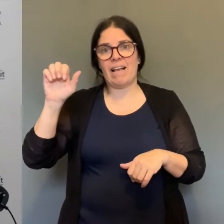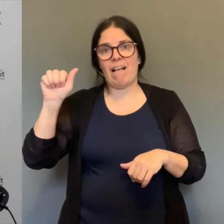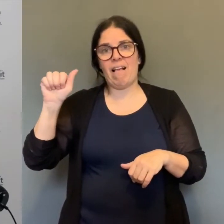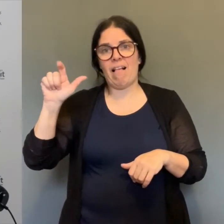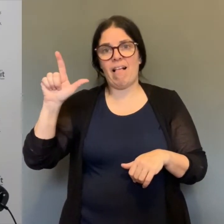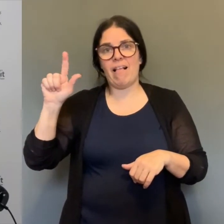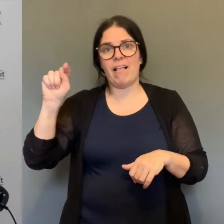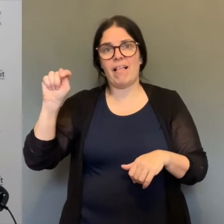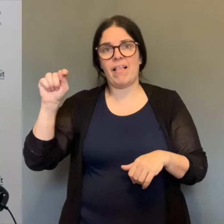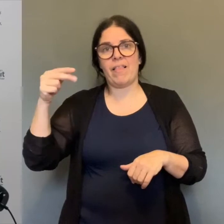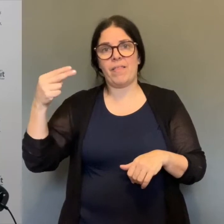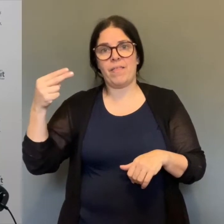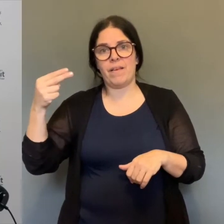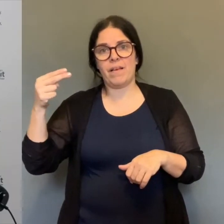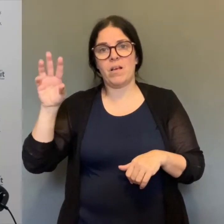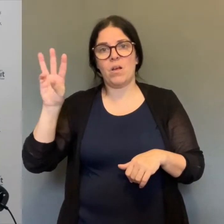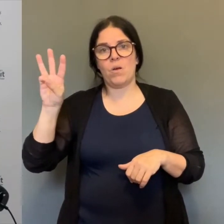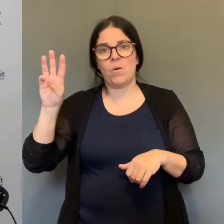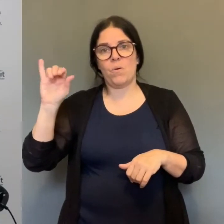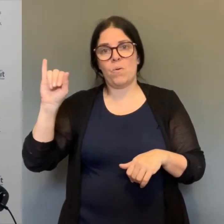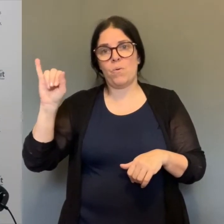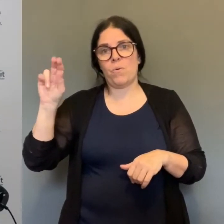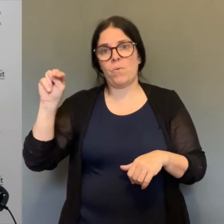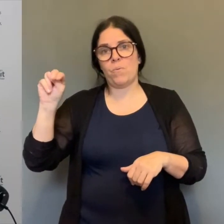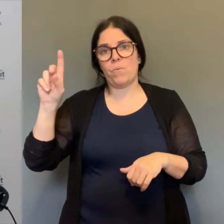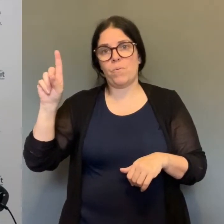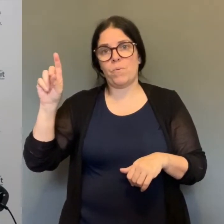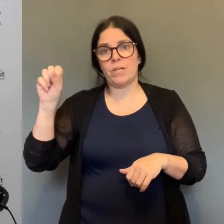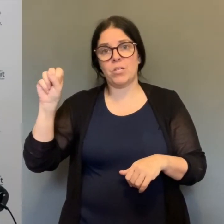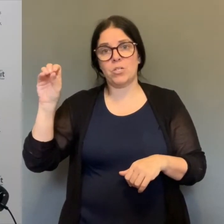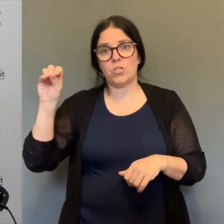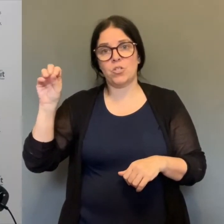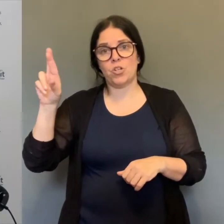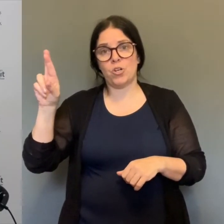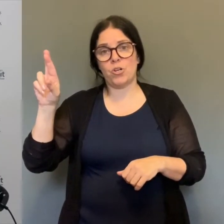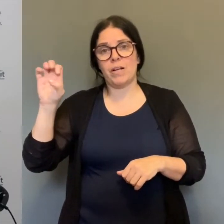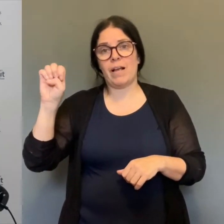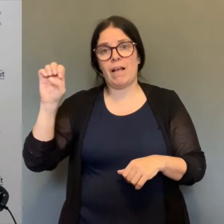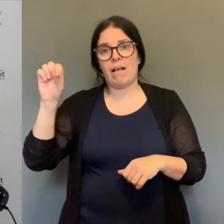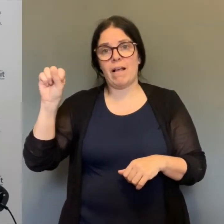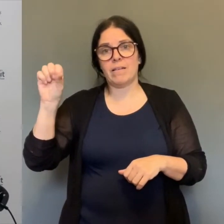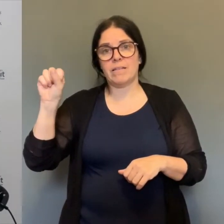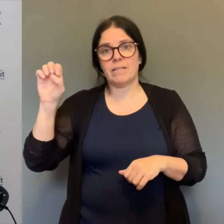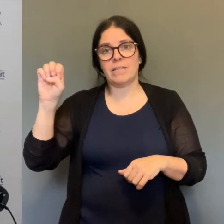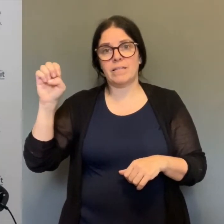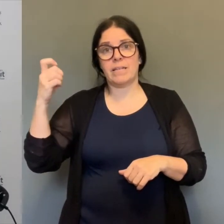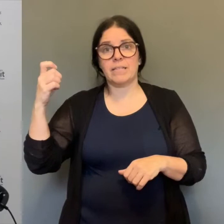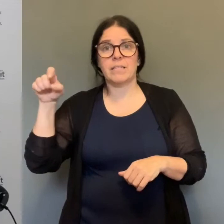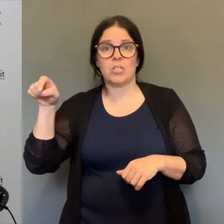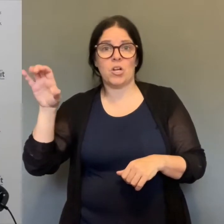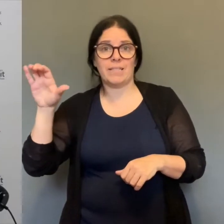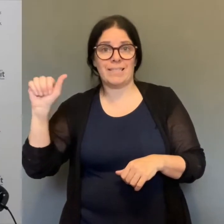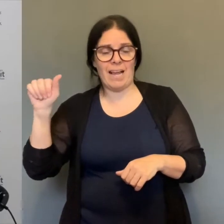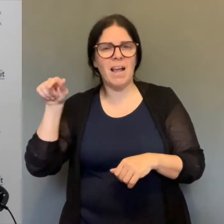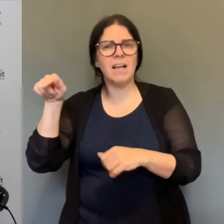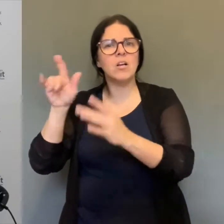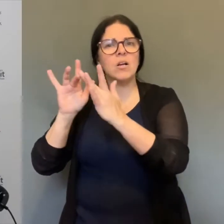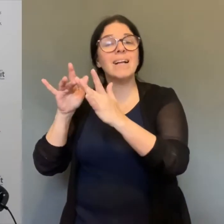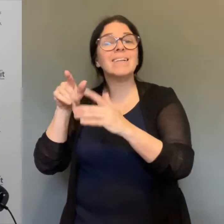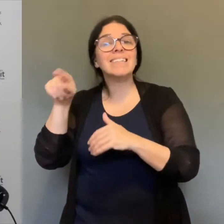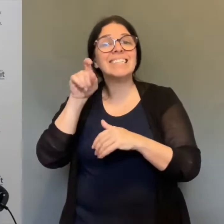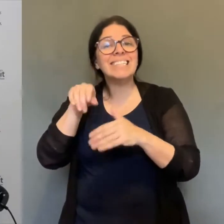Leamington and Windsor Regional Hospital Olette Campus. Please note that testing is available for people who have symptoms